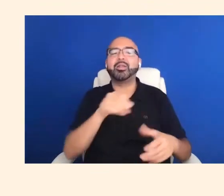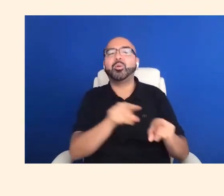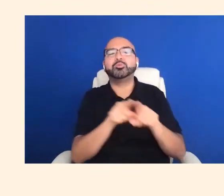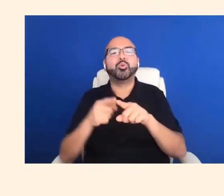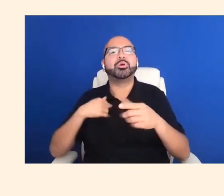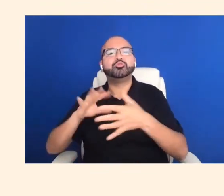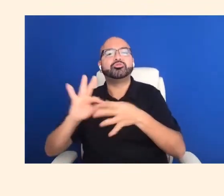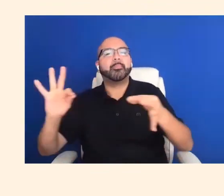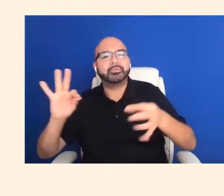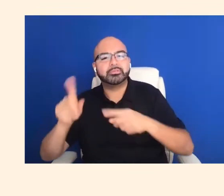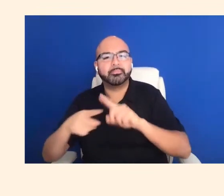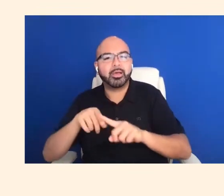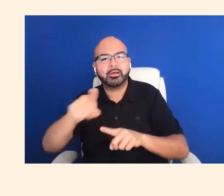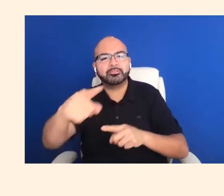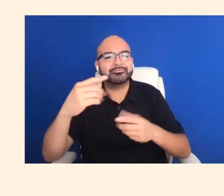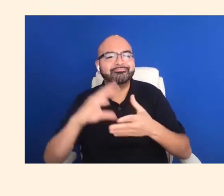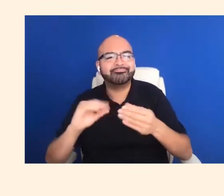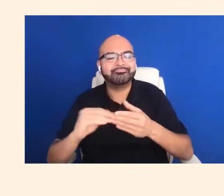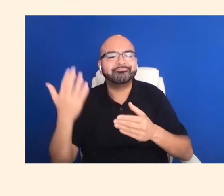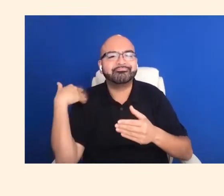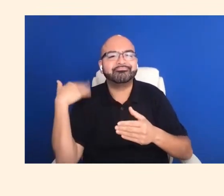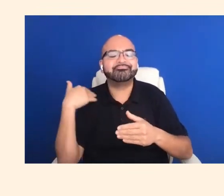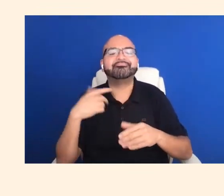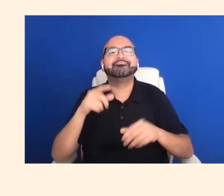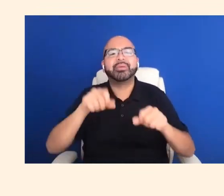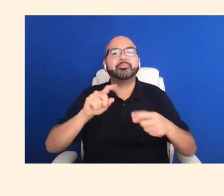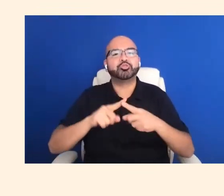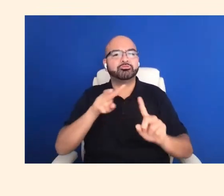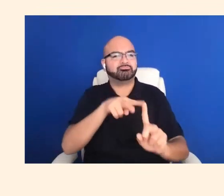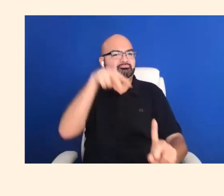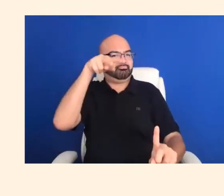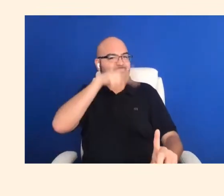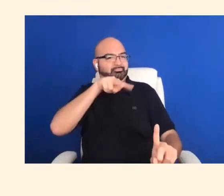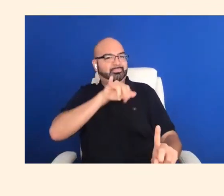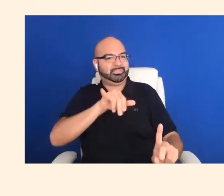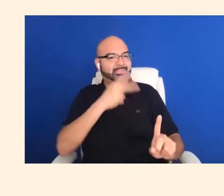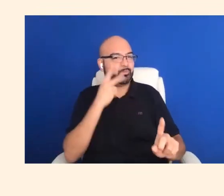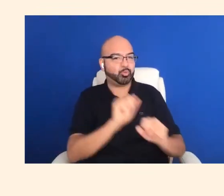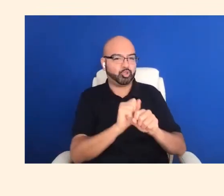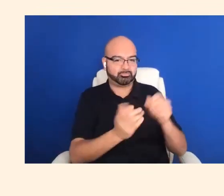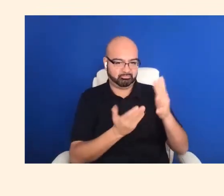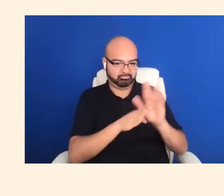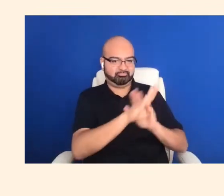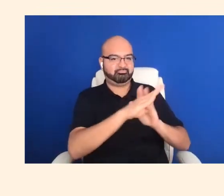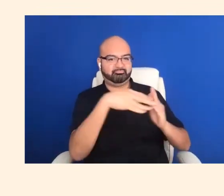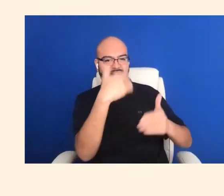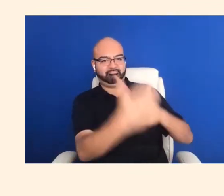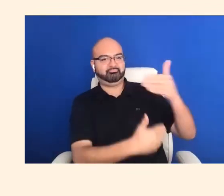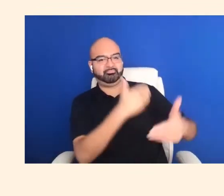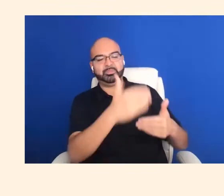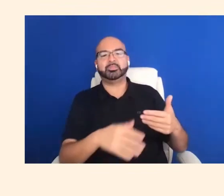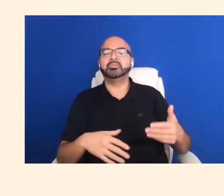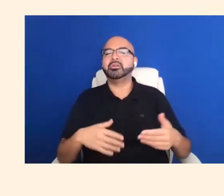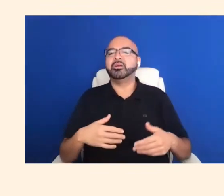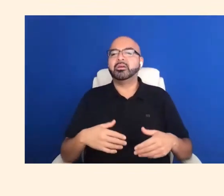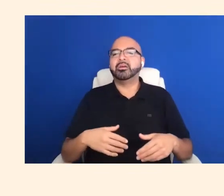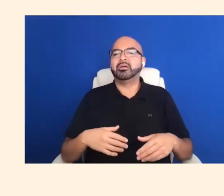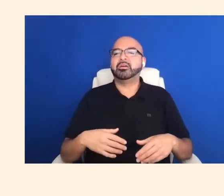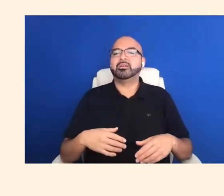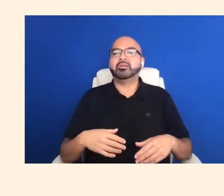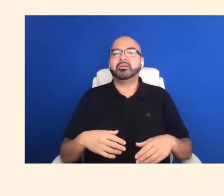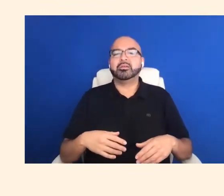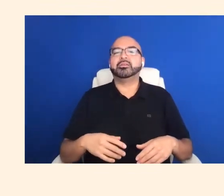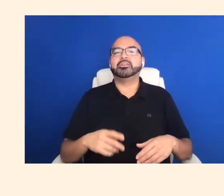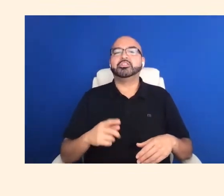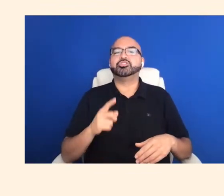you had said, just being able to observe the work. It's really kind of like at the magnitude of like